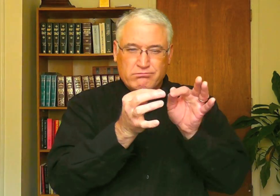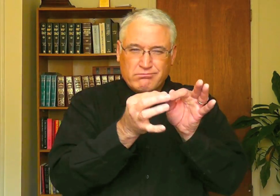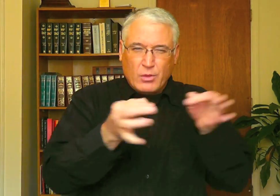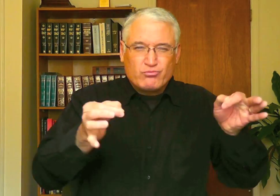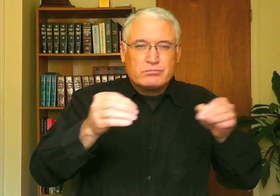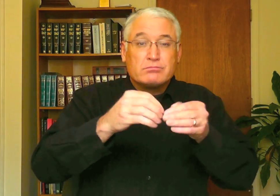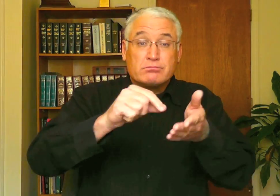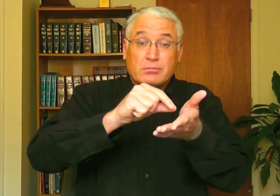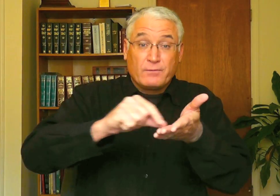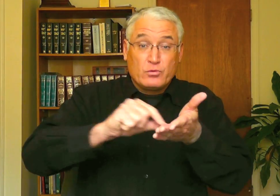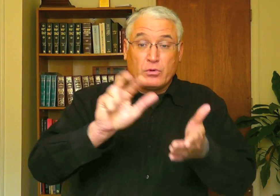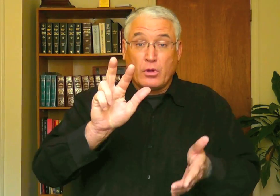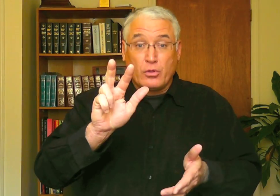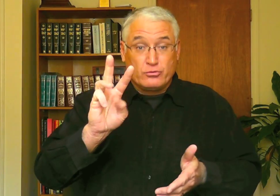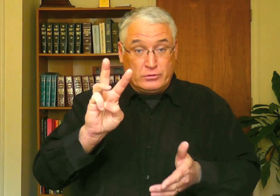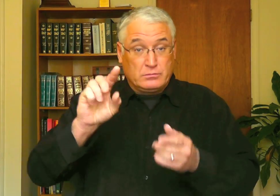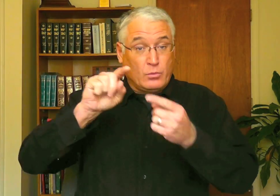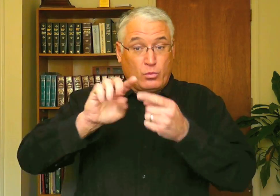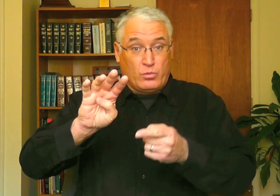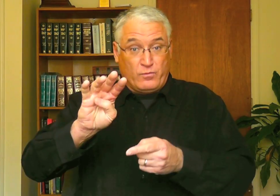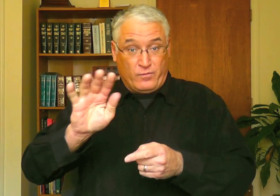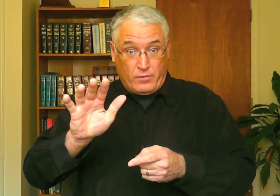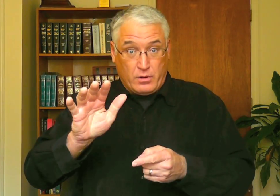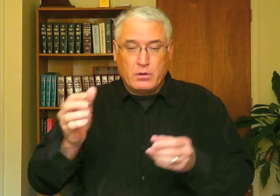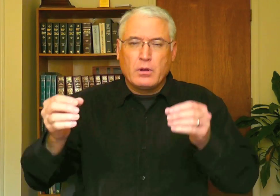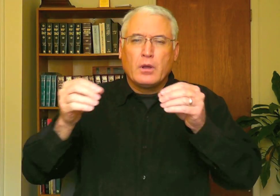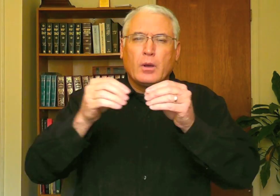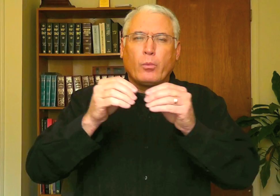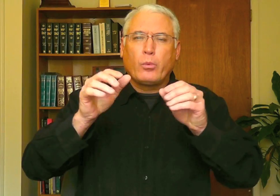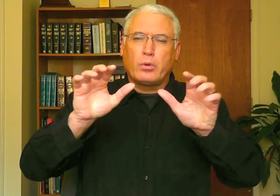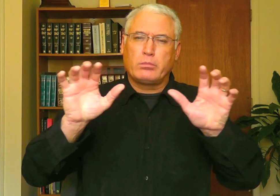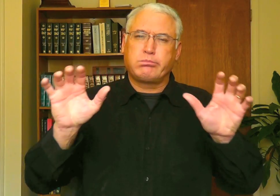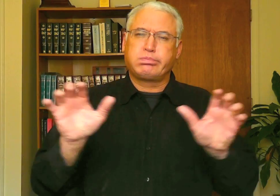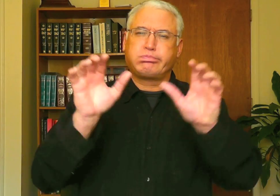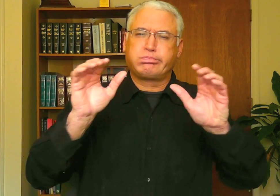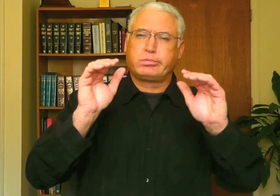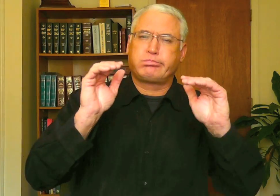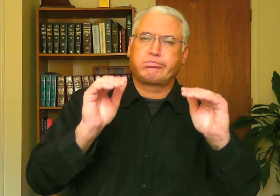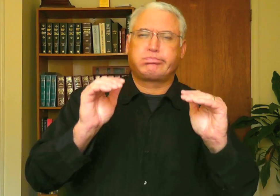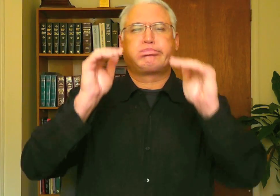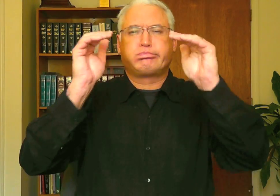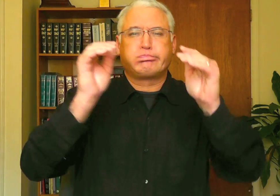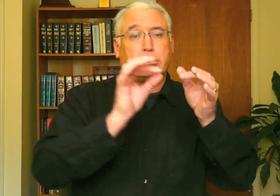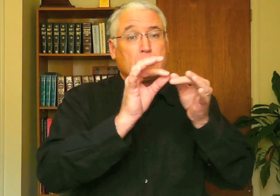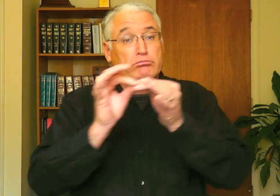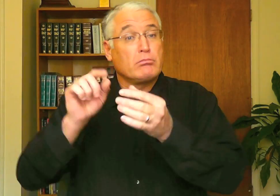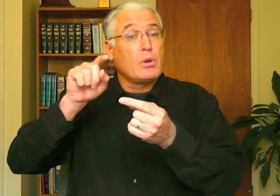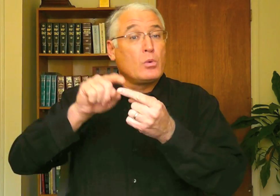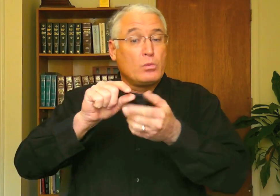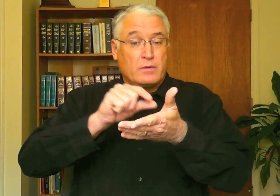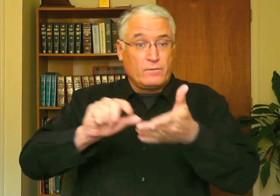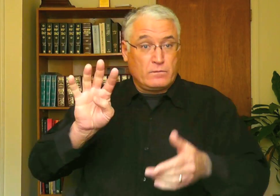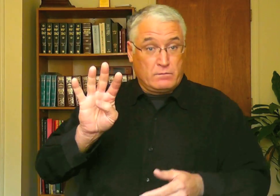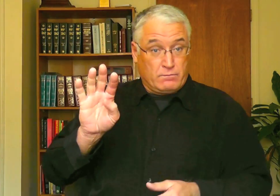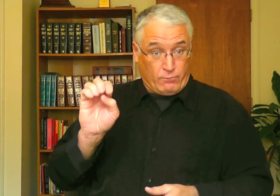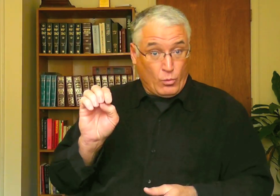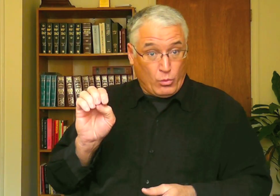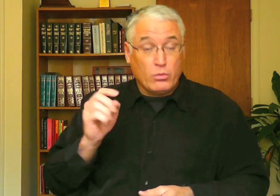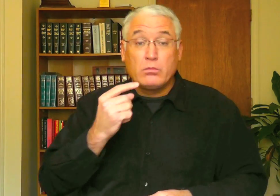at the language in verse 36 to verse 45, and it talks about this king that should be